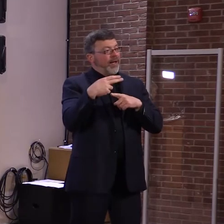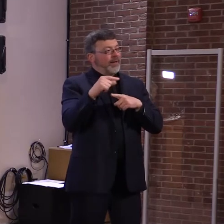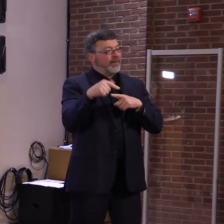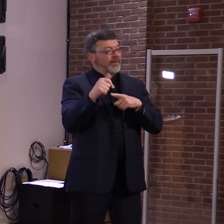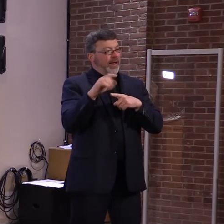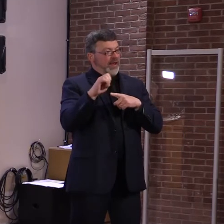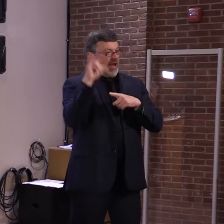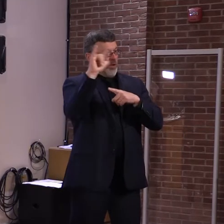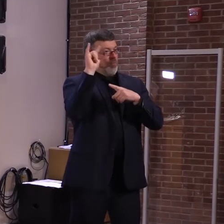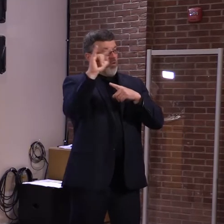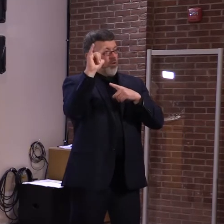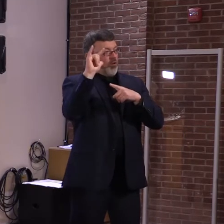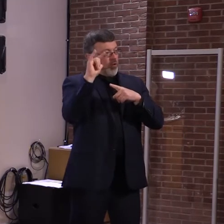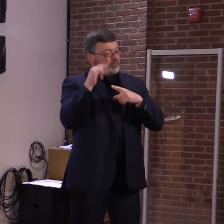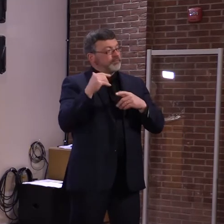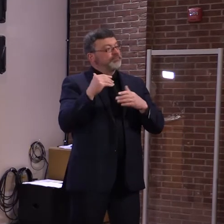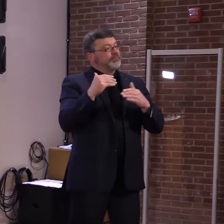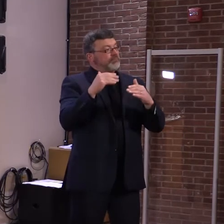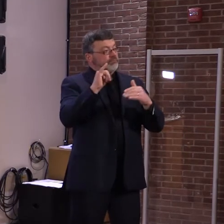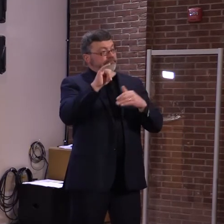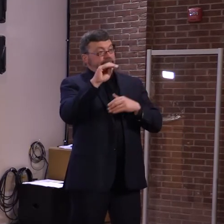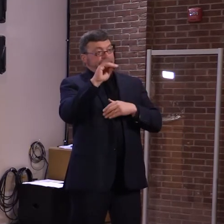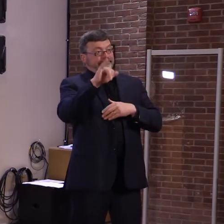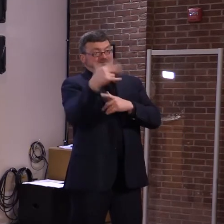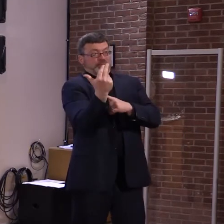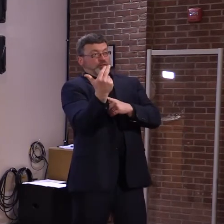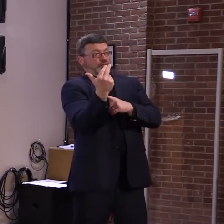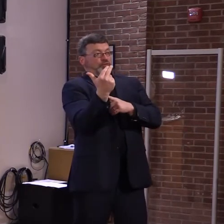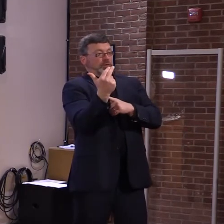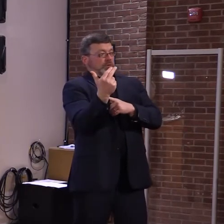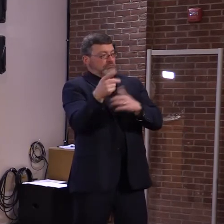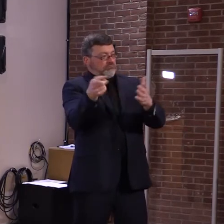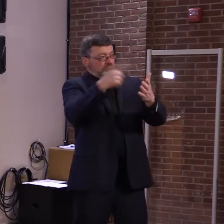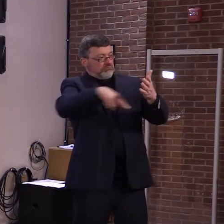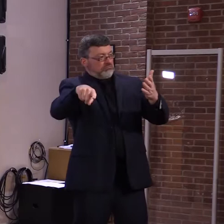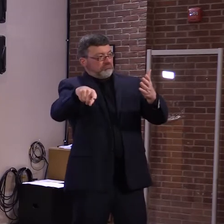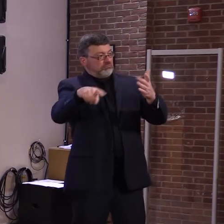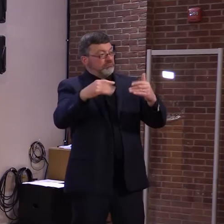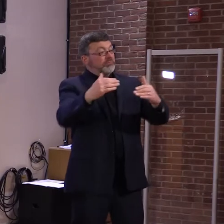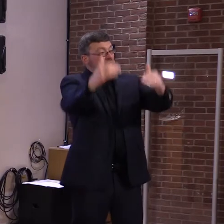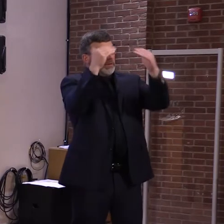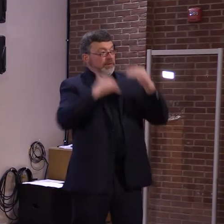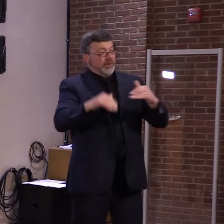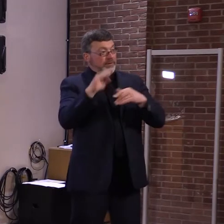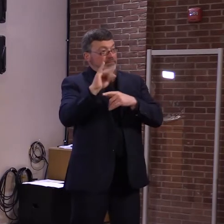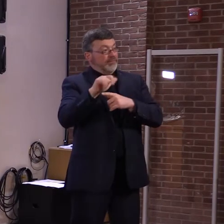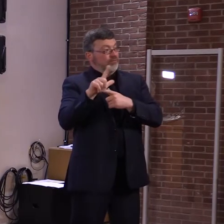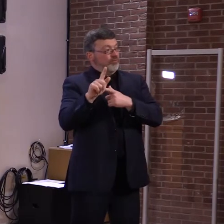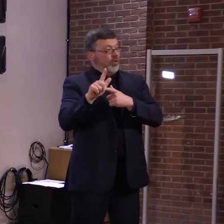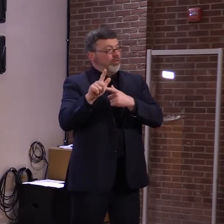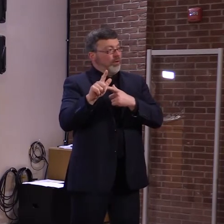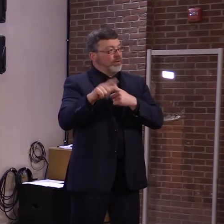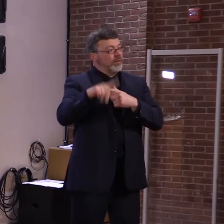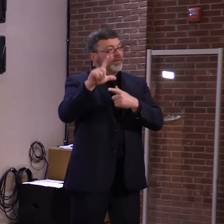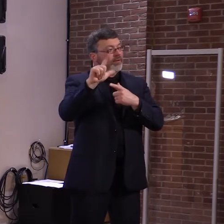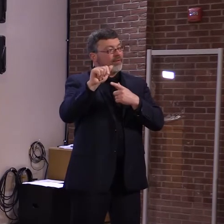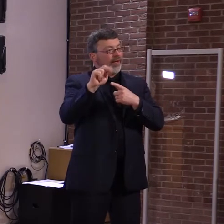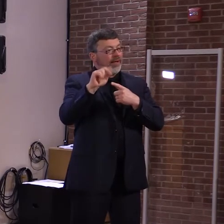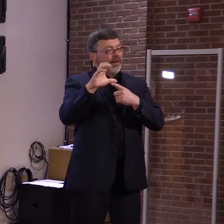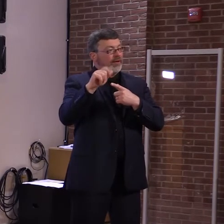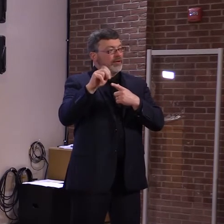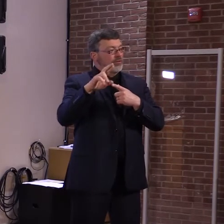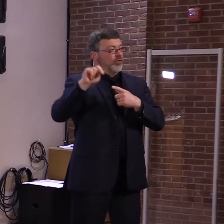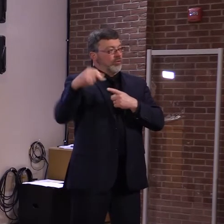on May 21st. Turning to racetracks, as the governor had announced, tomorrow Bear Ridge Speedway